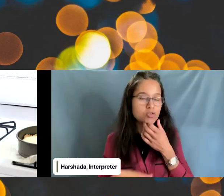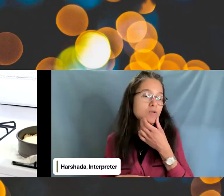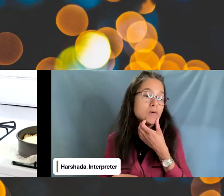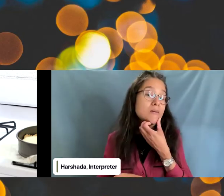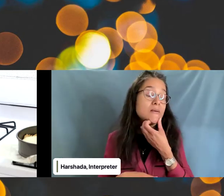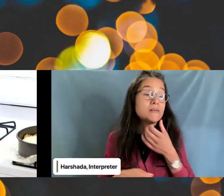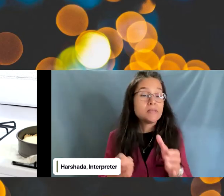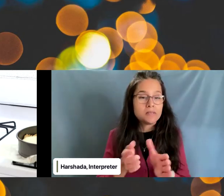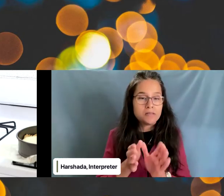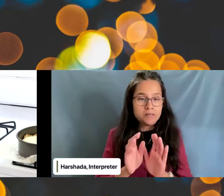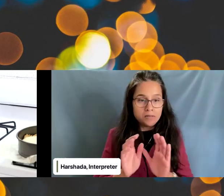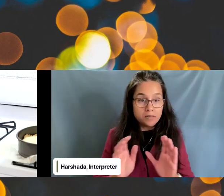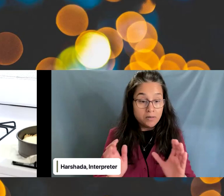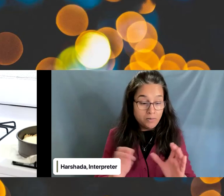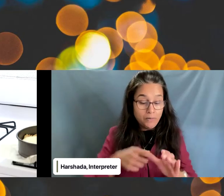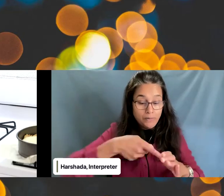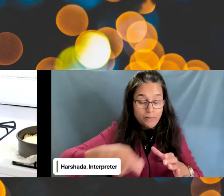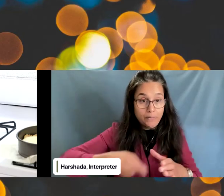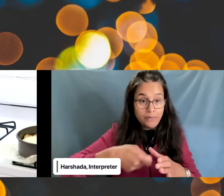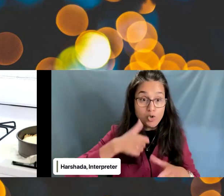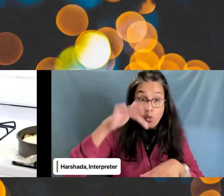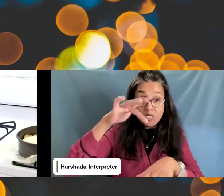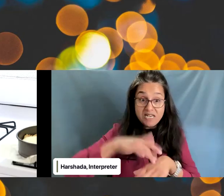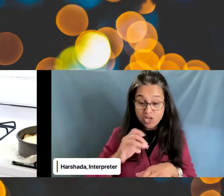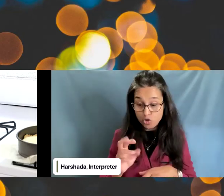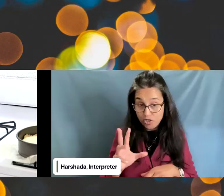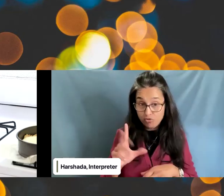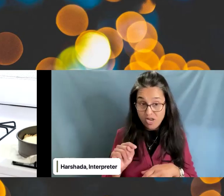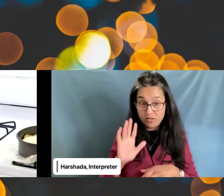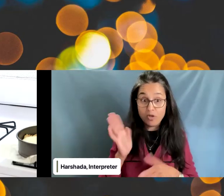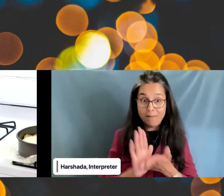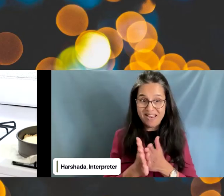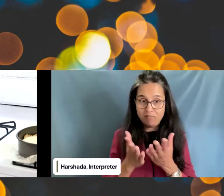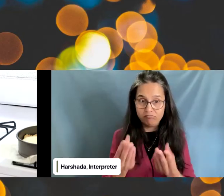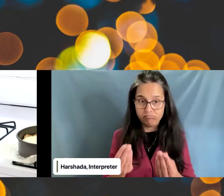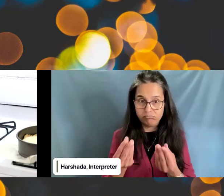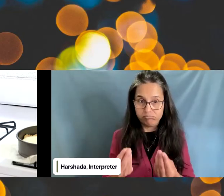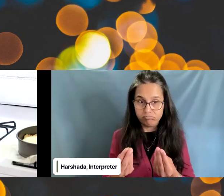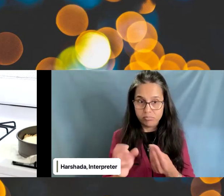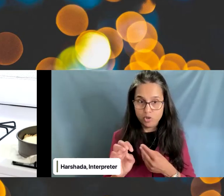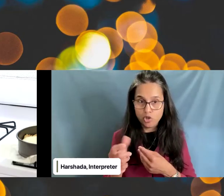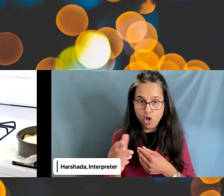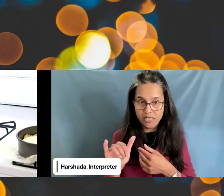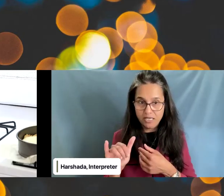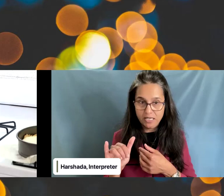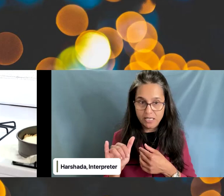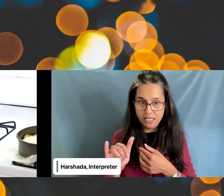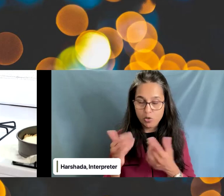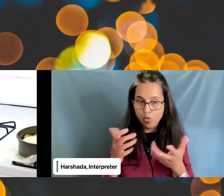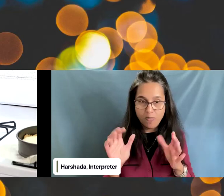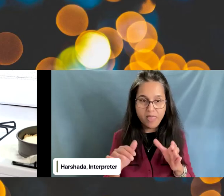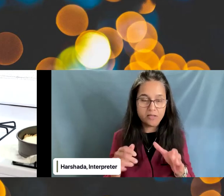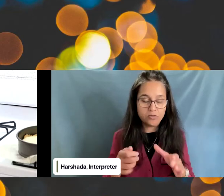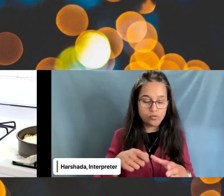Don't touch the crust because that'll make it soggy, but just get as far as possible to the edges and spread it around.